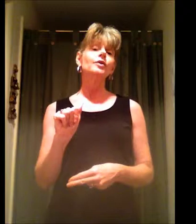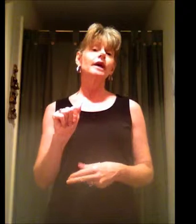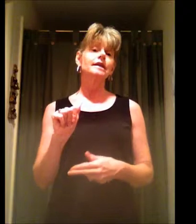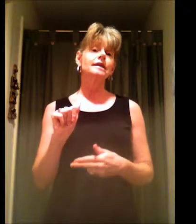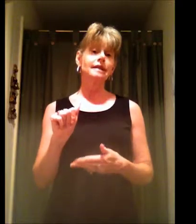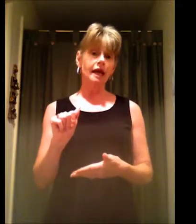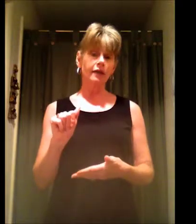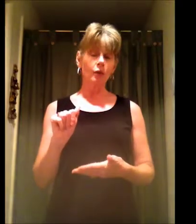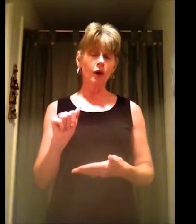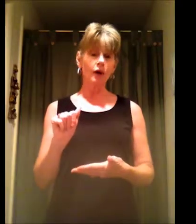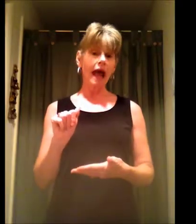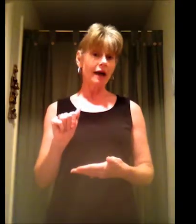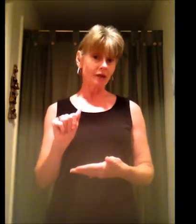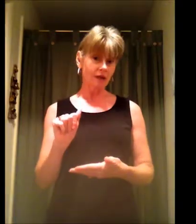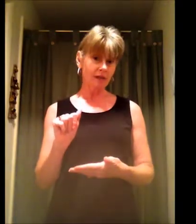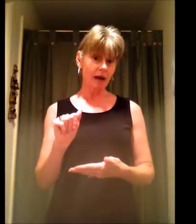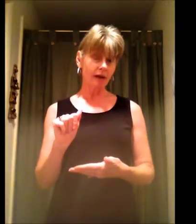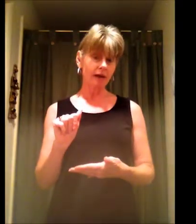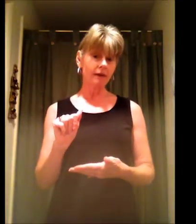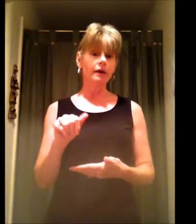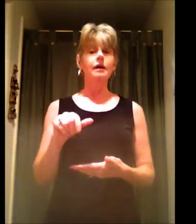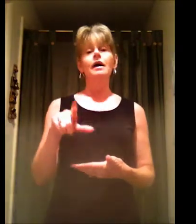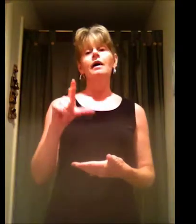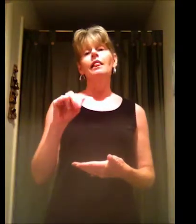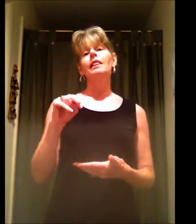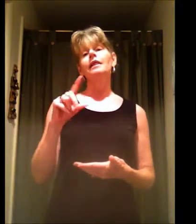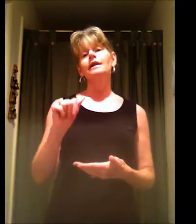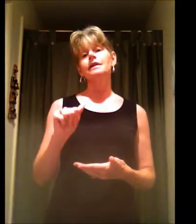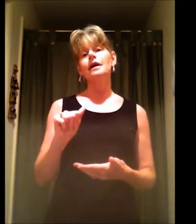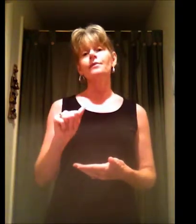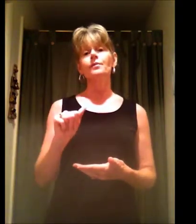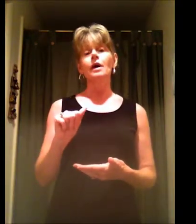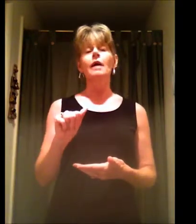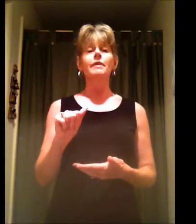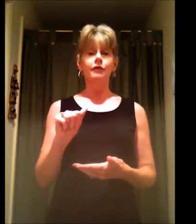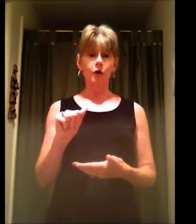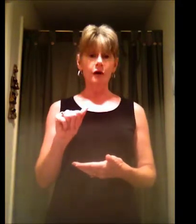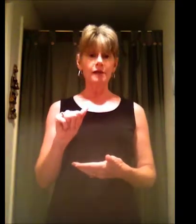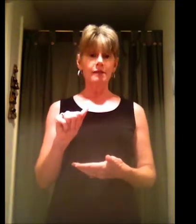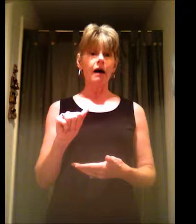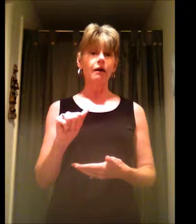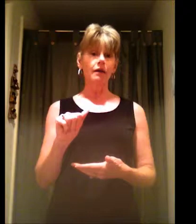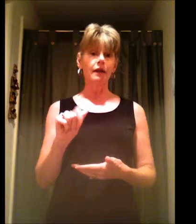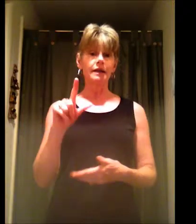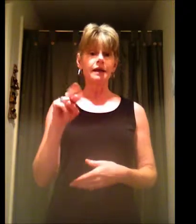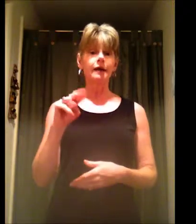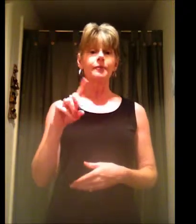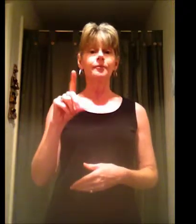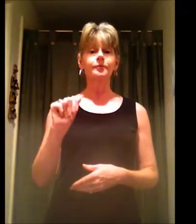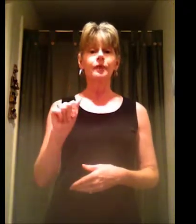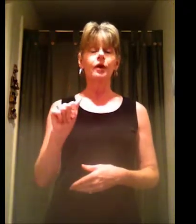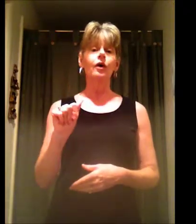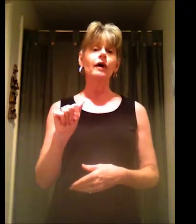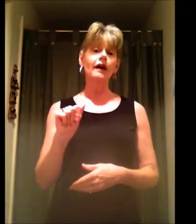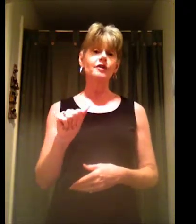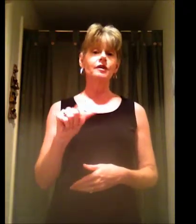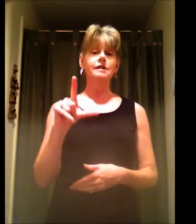can say the word as you're spelling, Linda, before you spell Linda, or after you